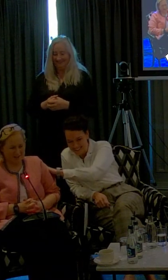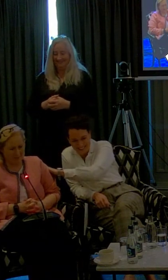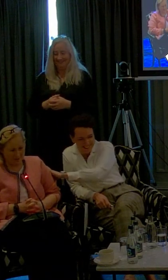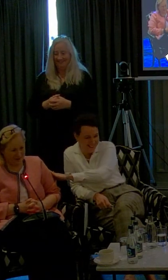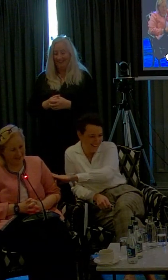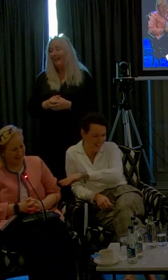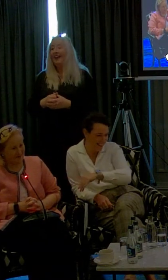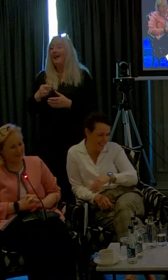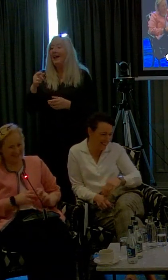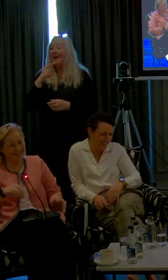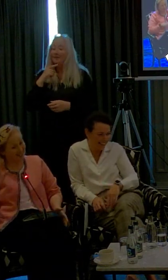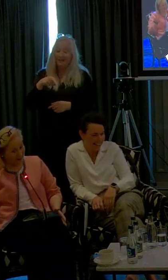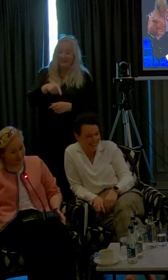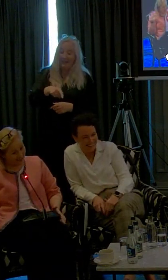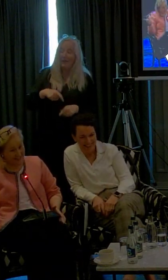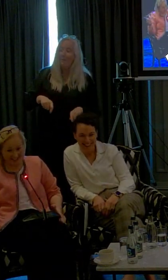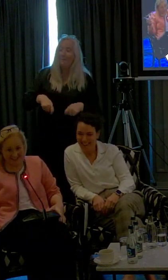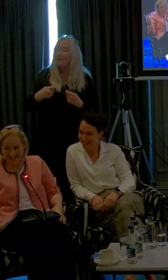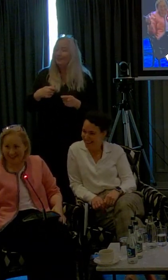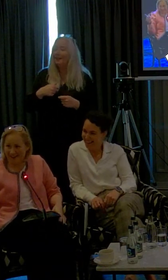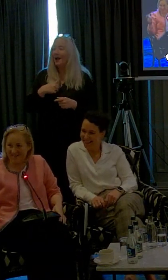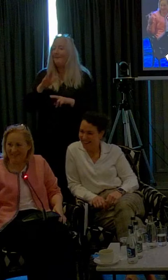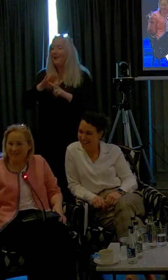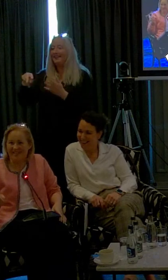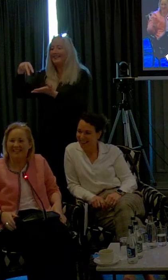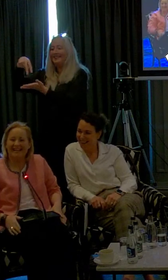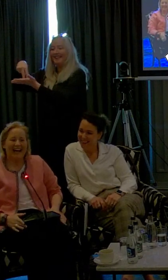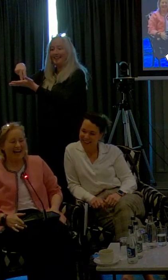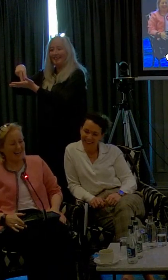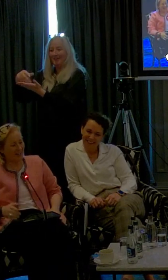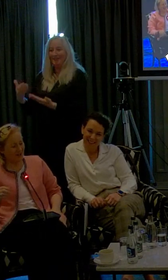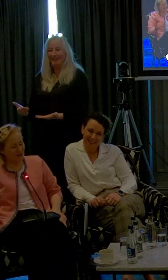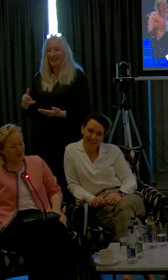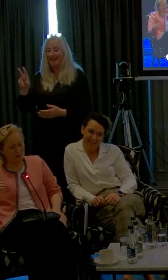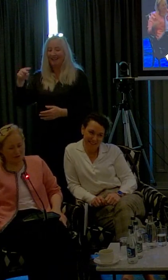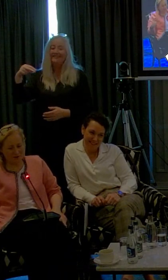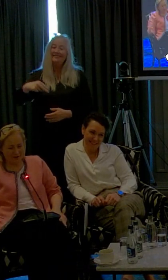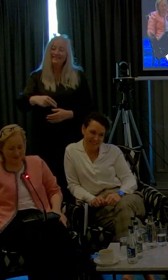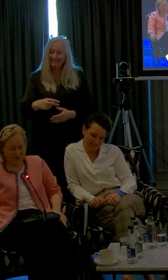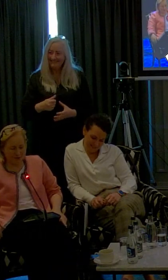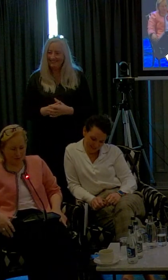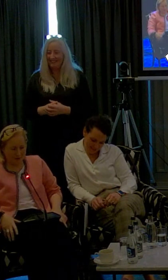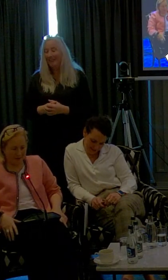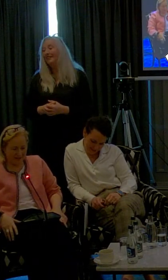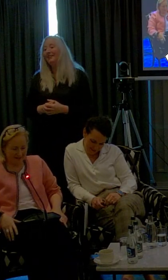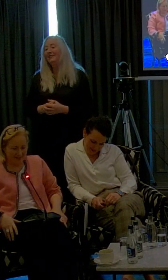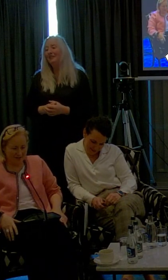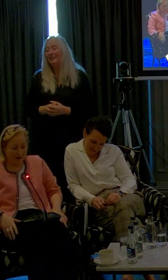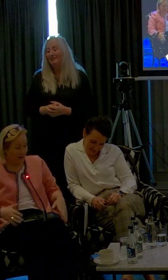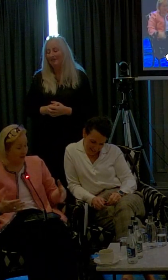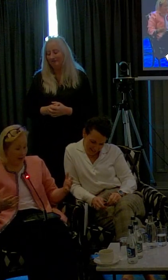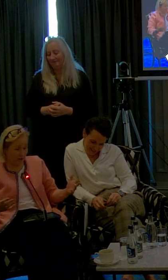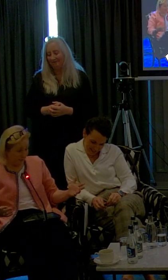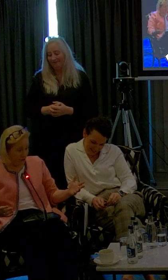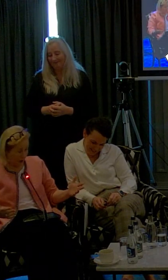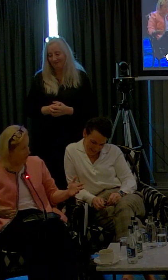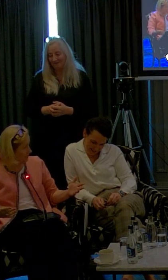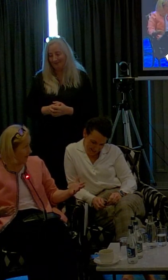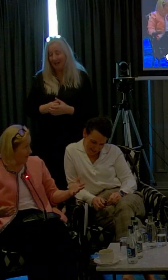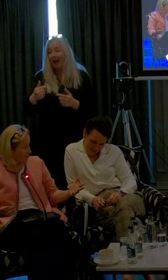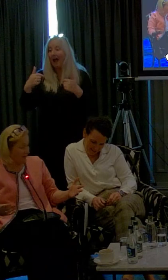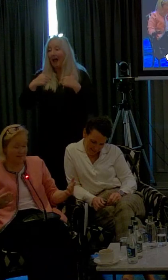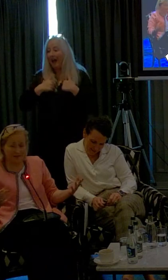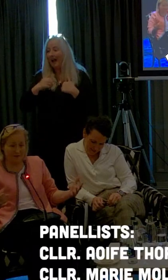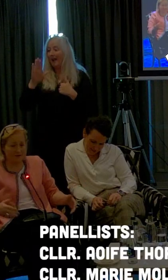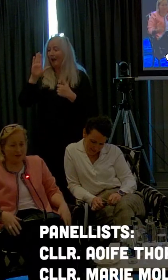much nicer boots than that. And I said, I'm not standing in 10 hours in those. So you do have to do those pragmatic things. Look, I love the job.